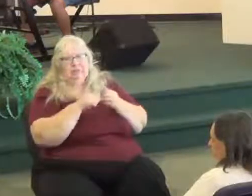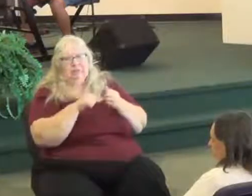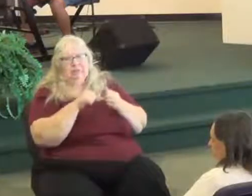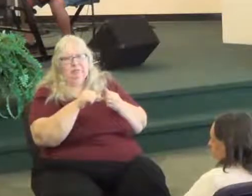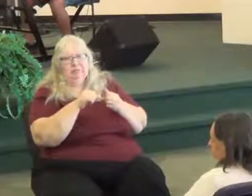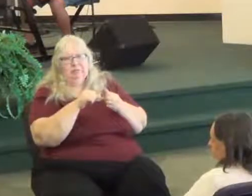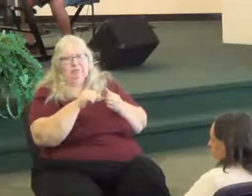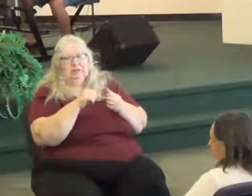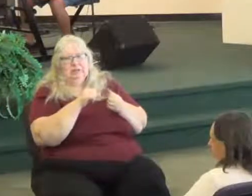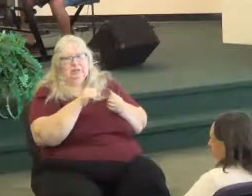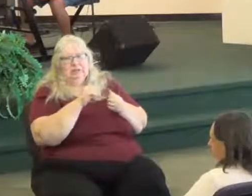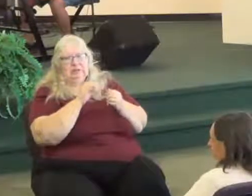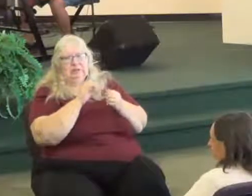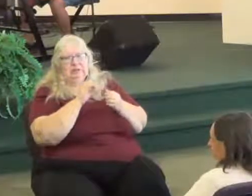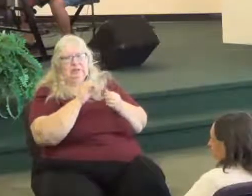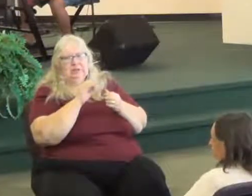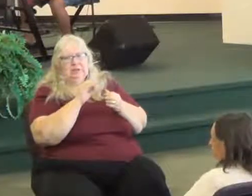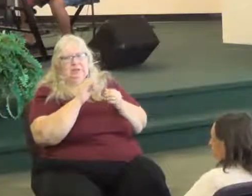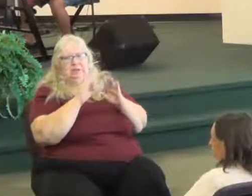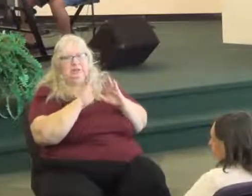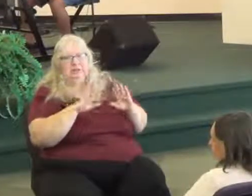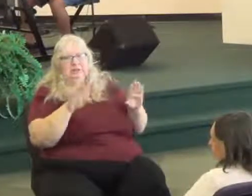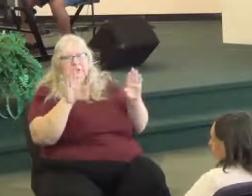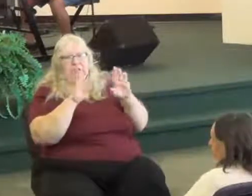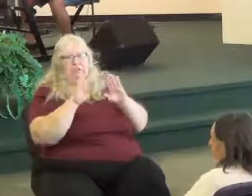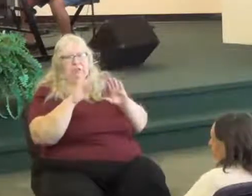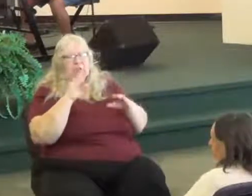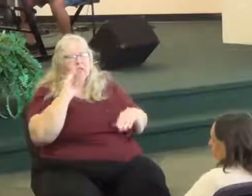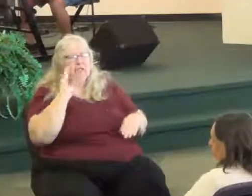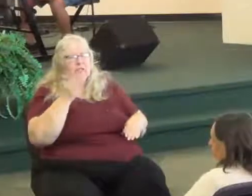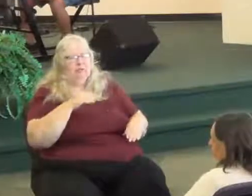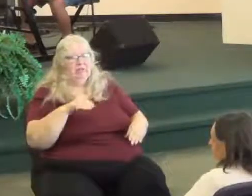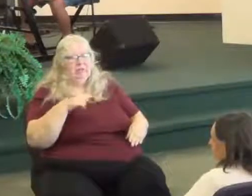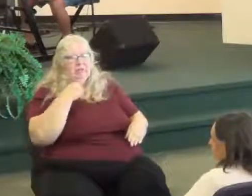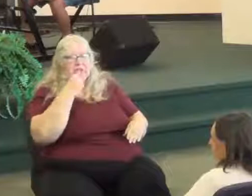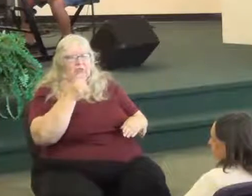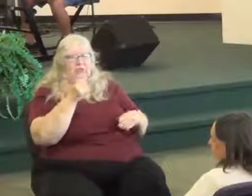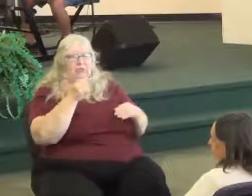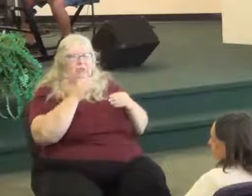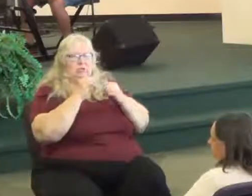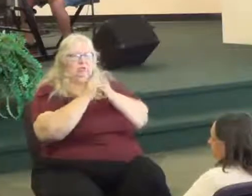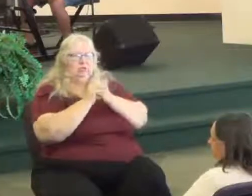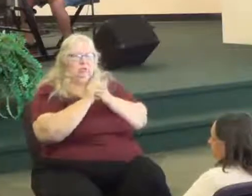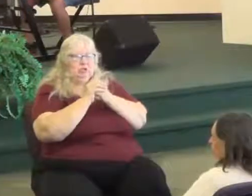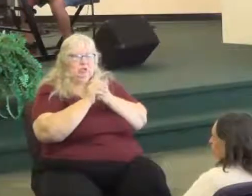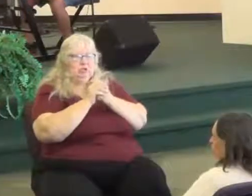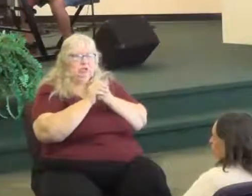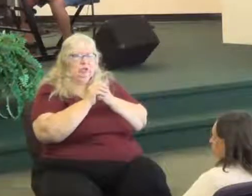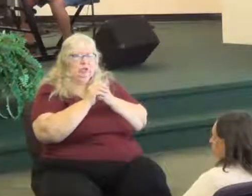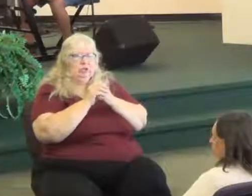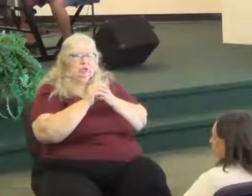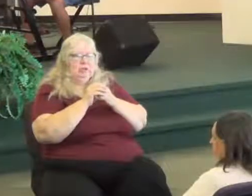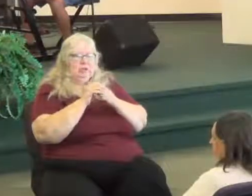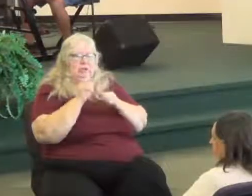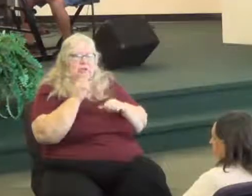It's the Holy Spirit. We never tell the worship team what to pick. And it goes with a message